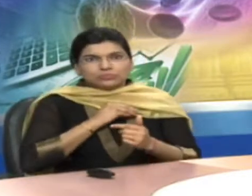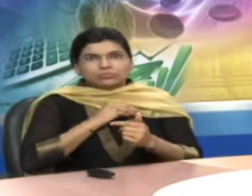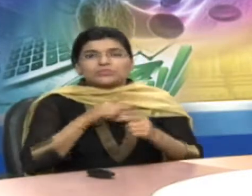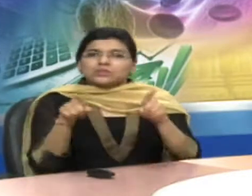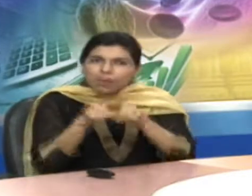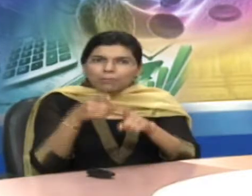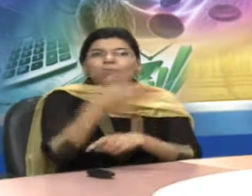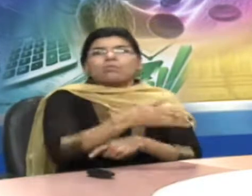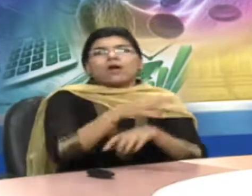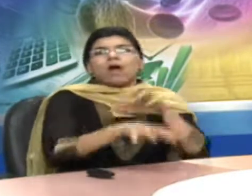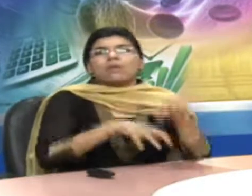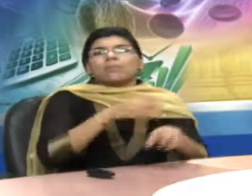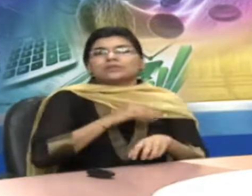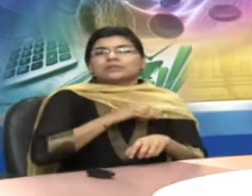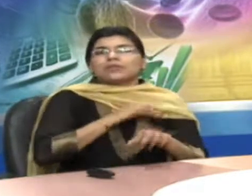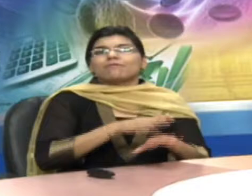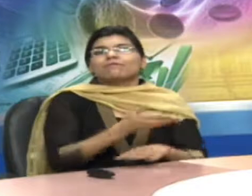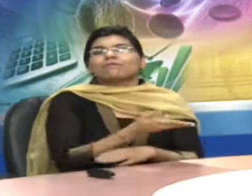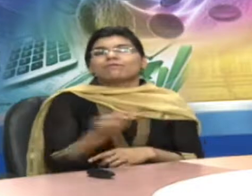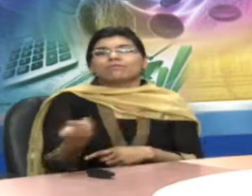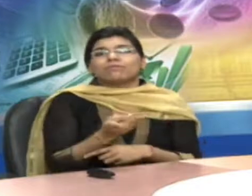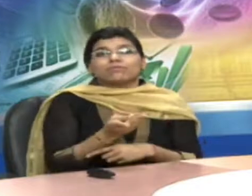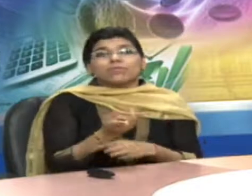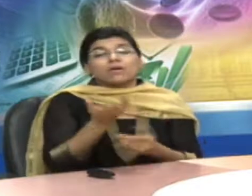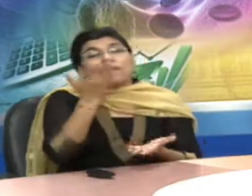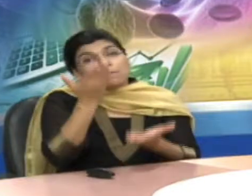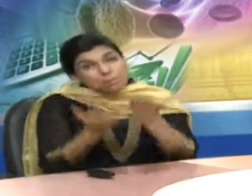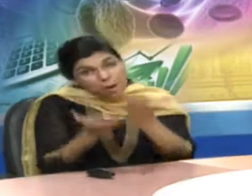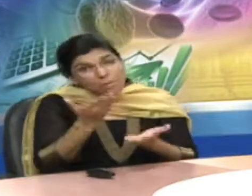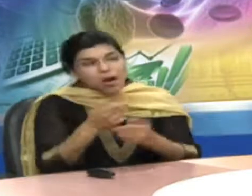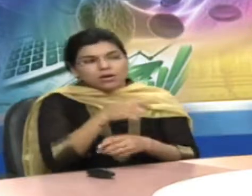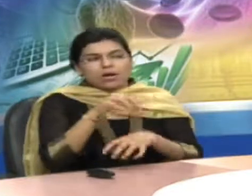If you are yourself full of fear,